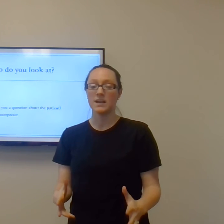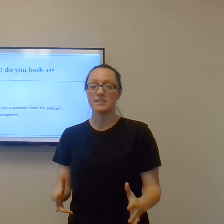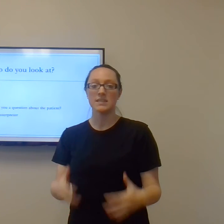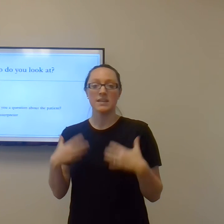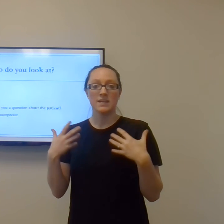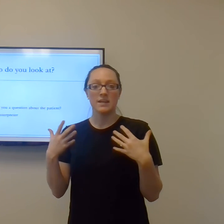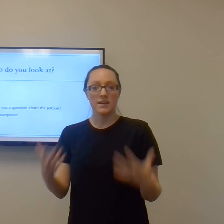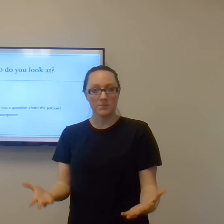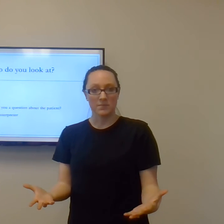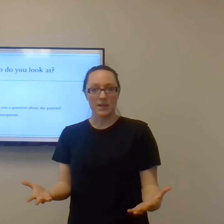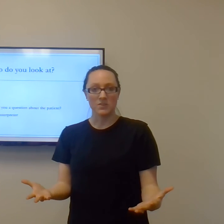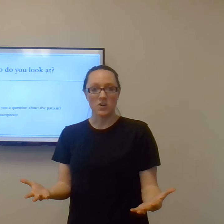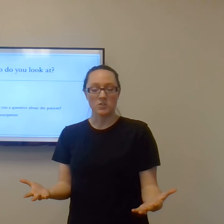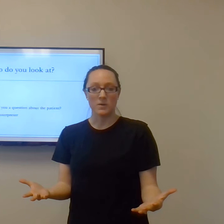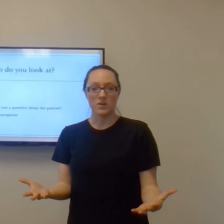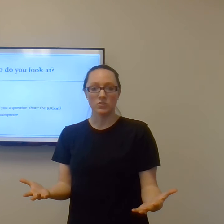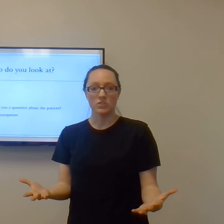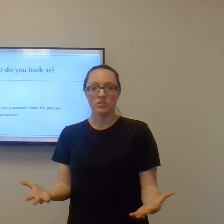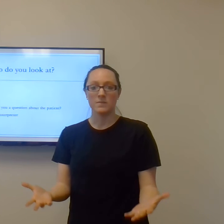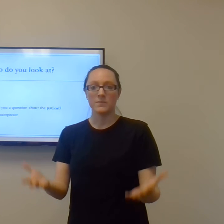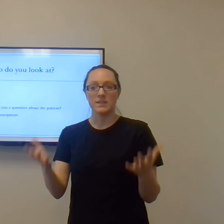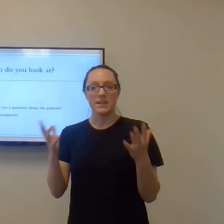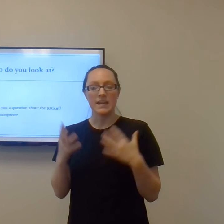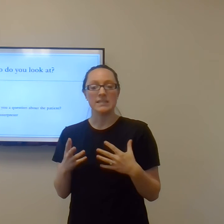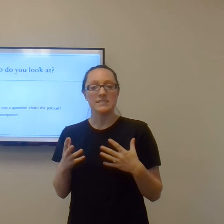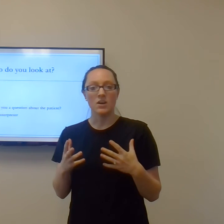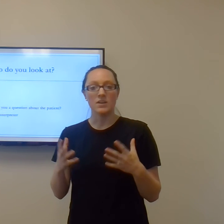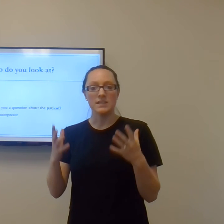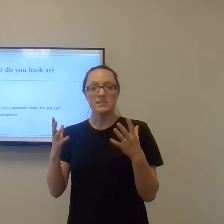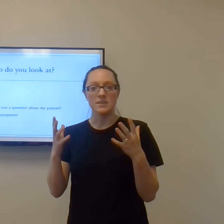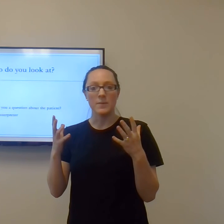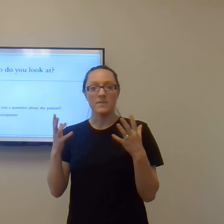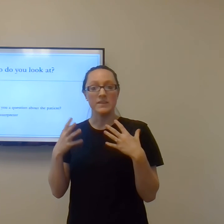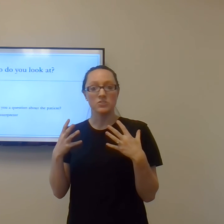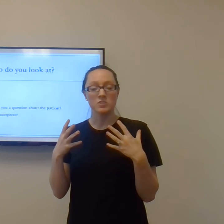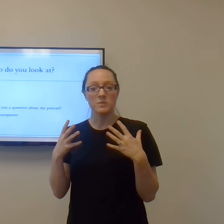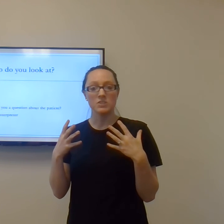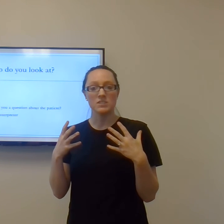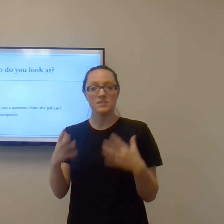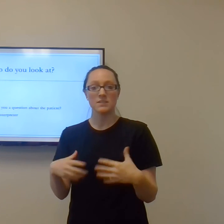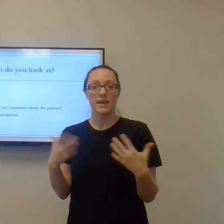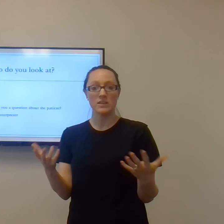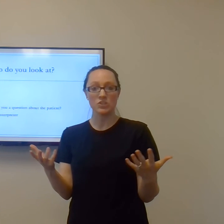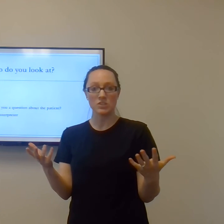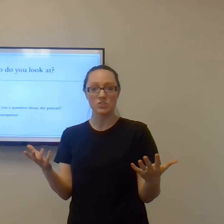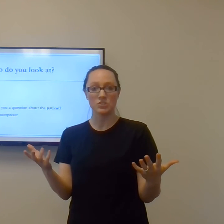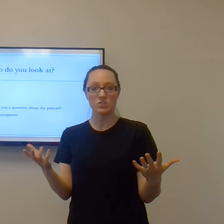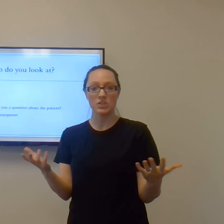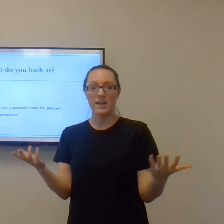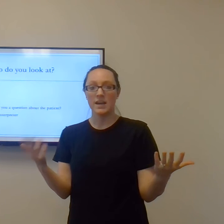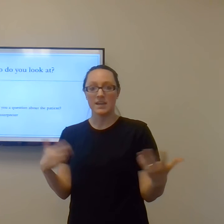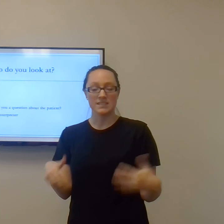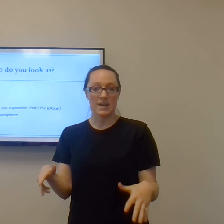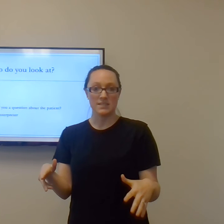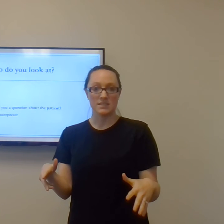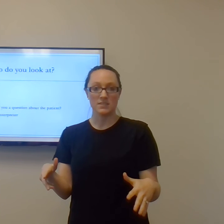because like we talked about earlier, that ASL is about facial expressions, hand gestures, and signs. So